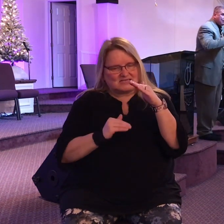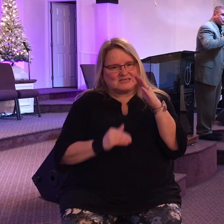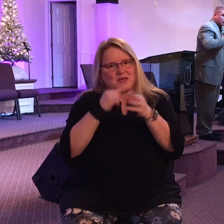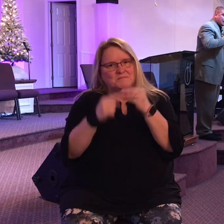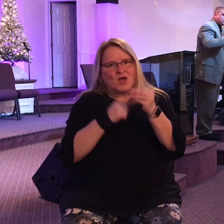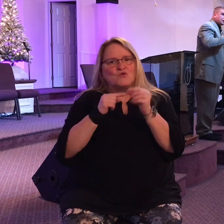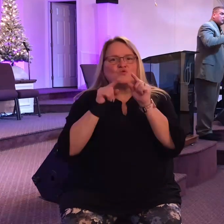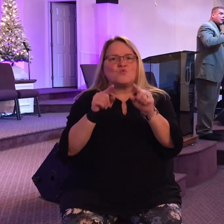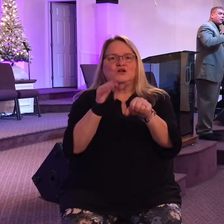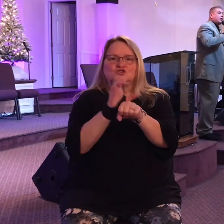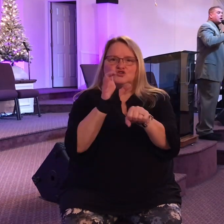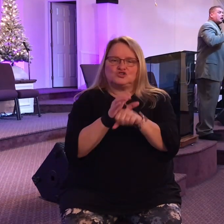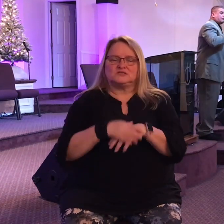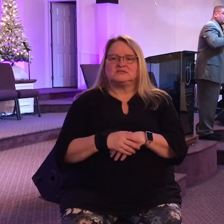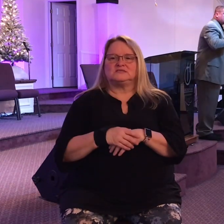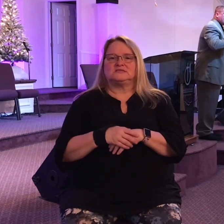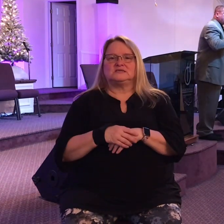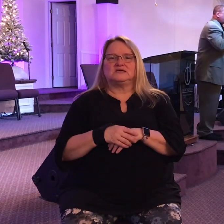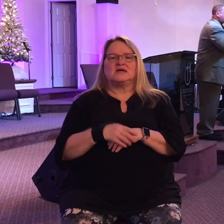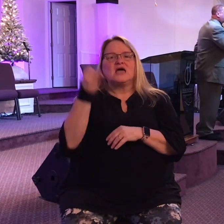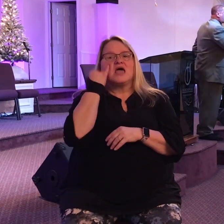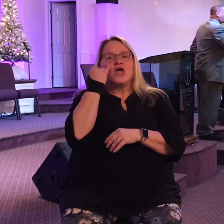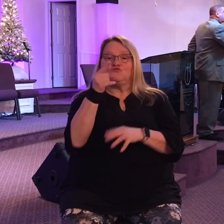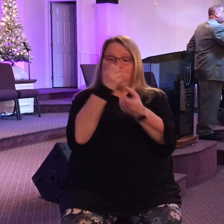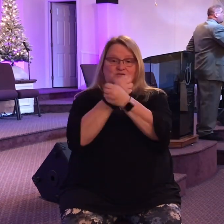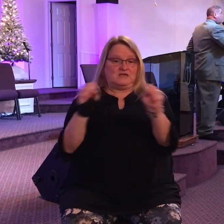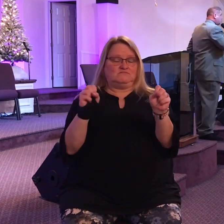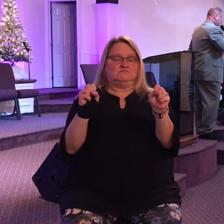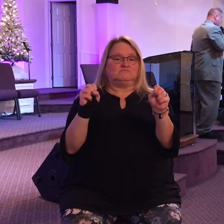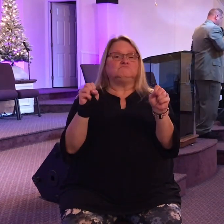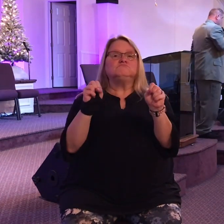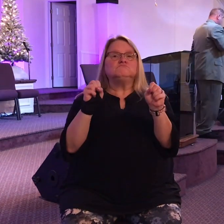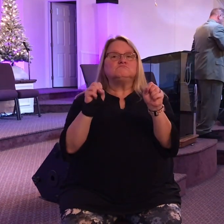attendance. I'm of the generation that grew up where if you were saved, you came to church every time